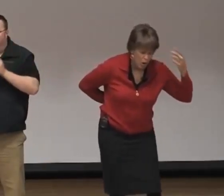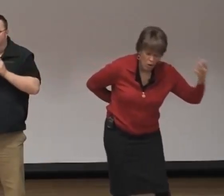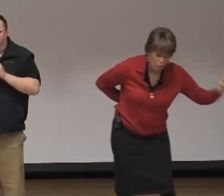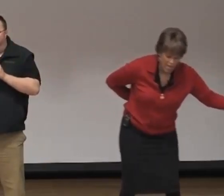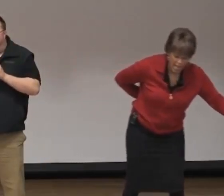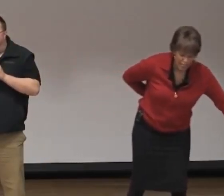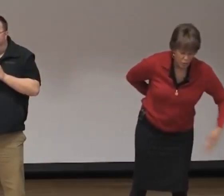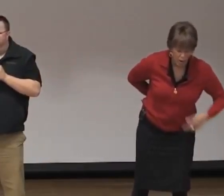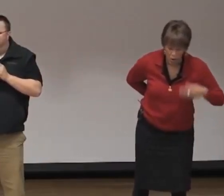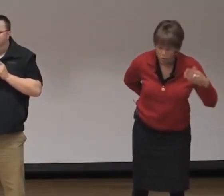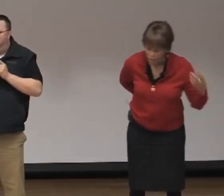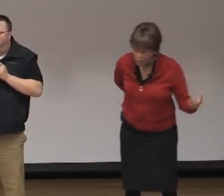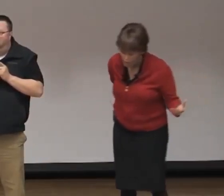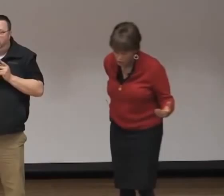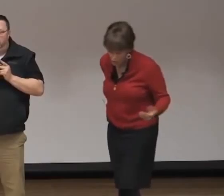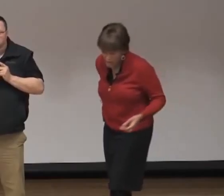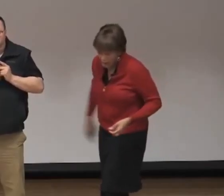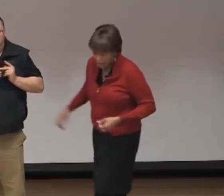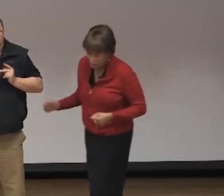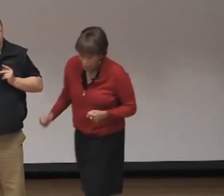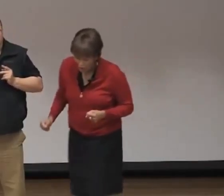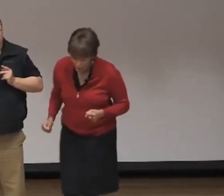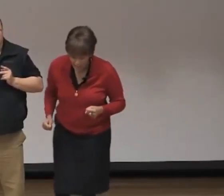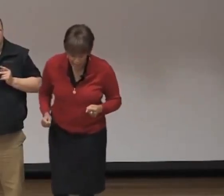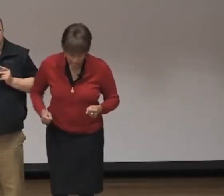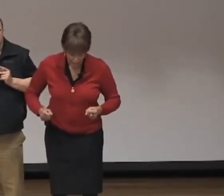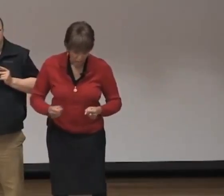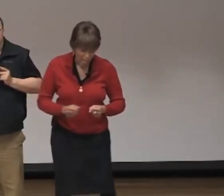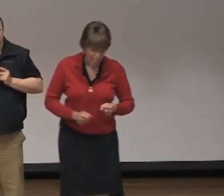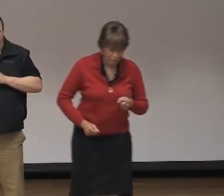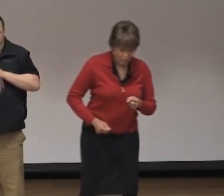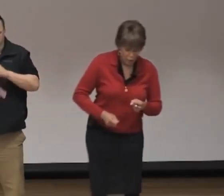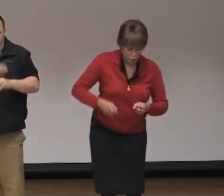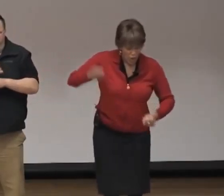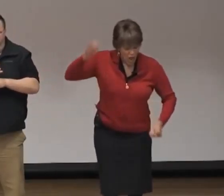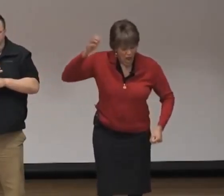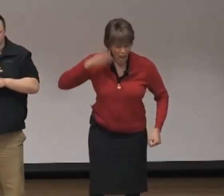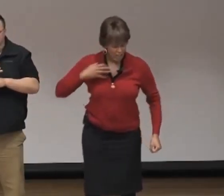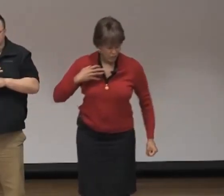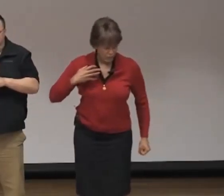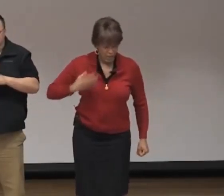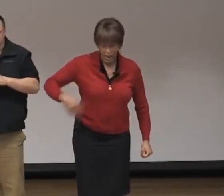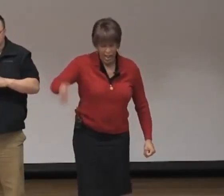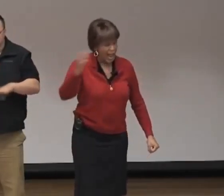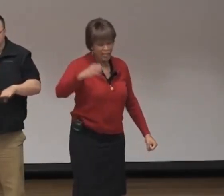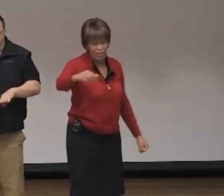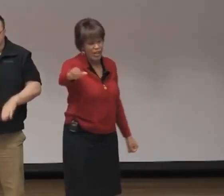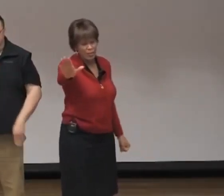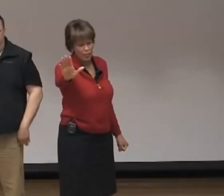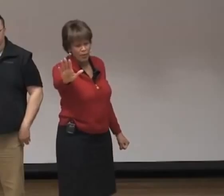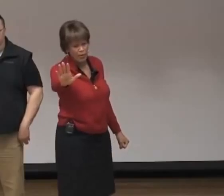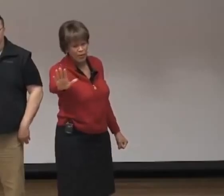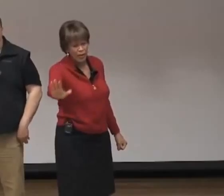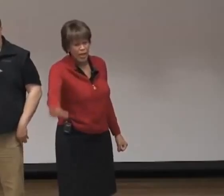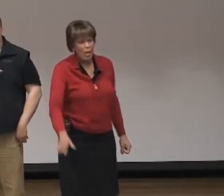through our own heads or our own cultures that the world is divided up into us and